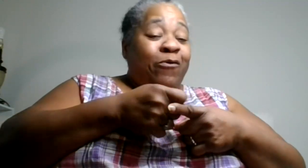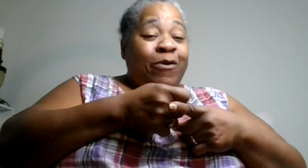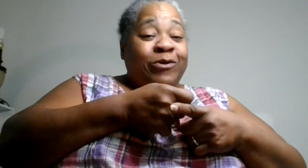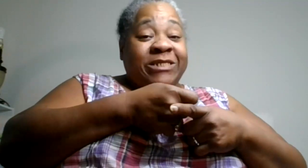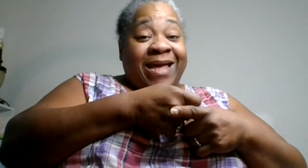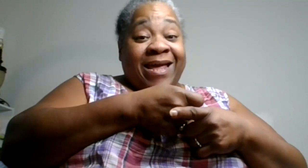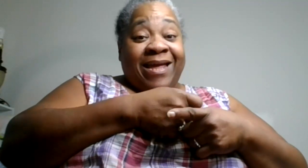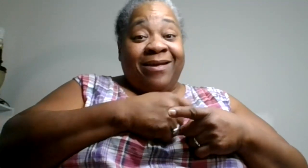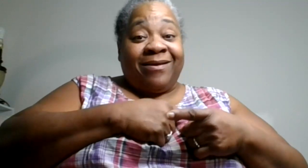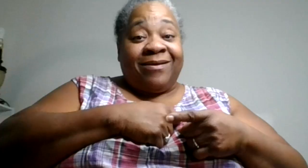Crochet.